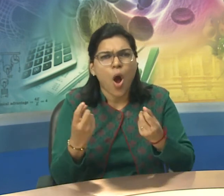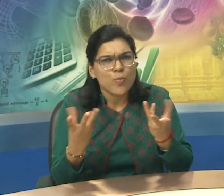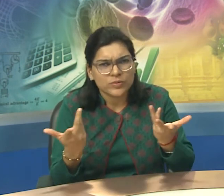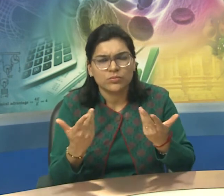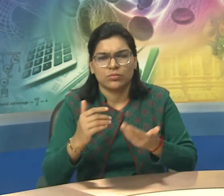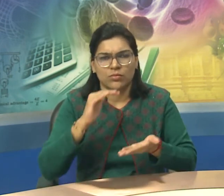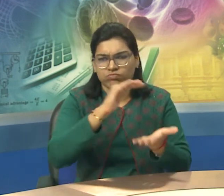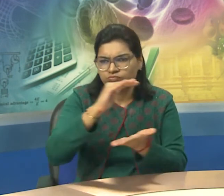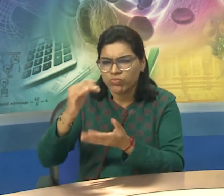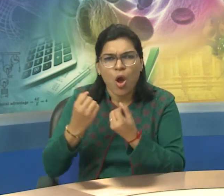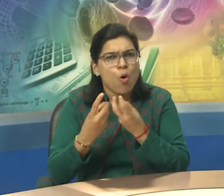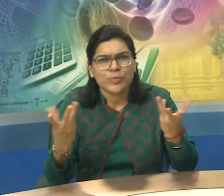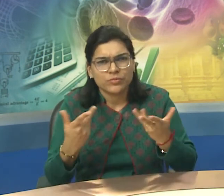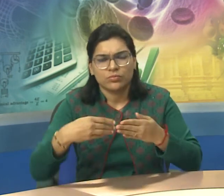work which requires experience.